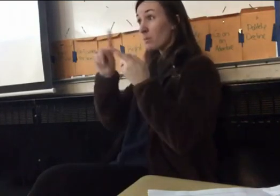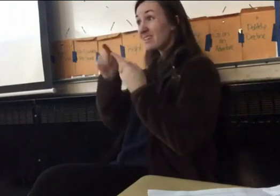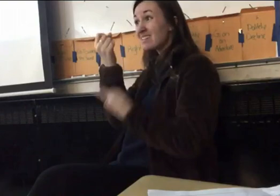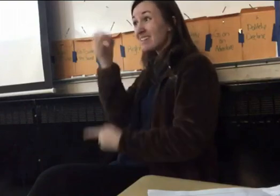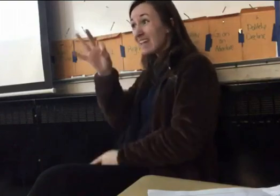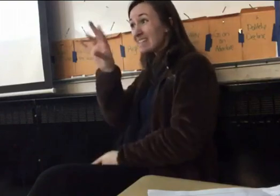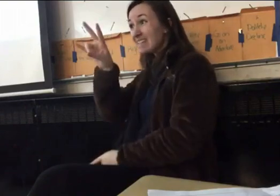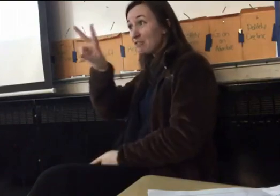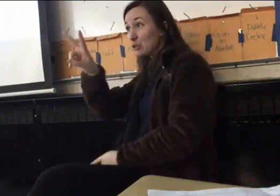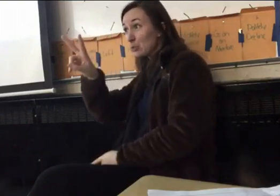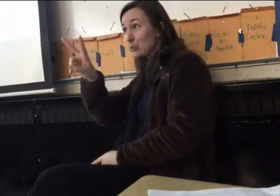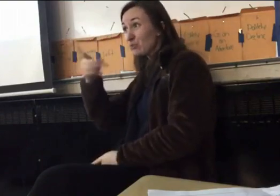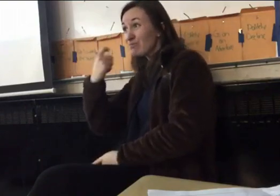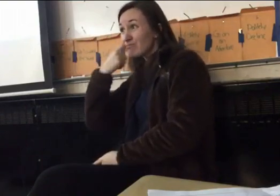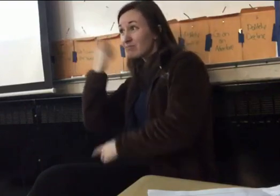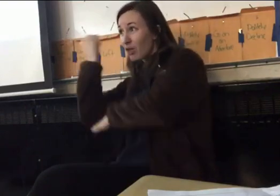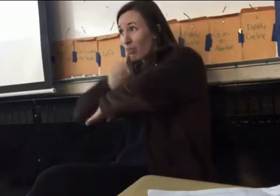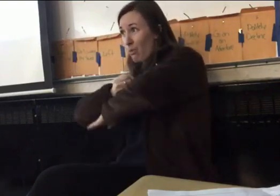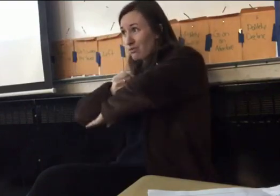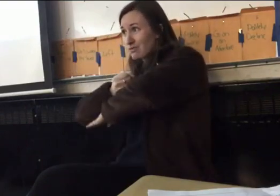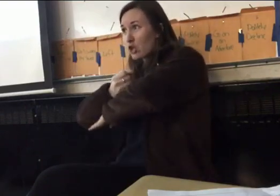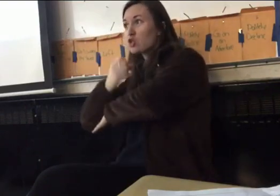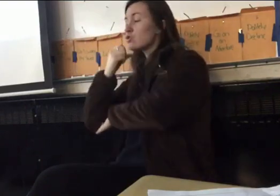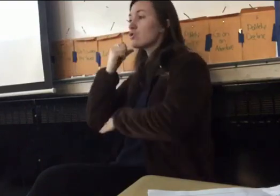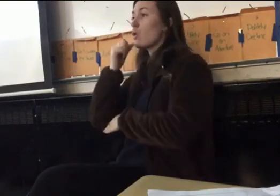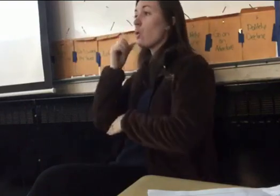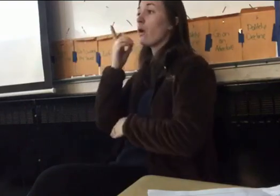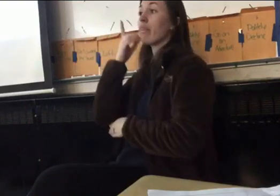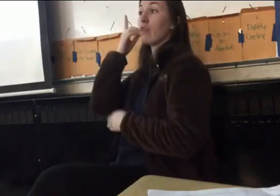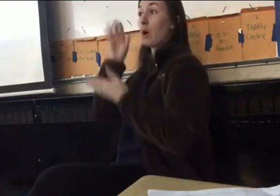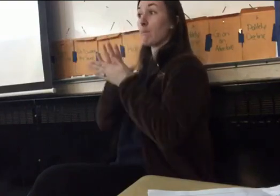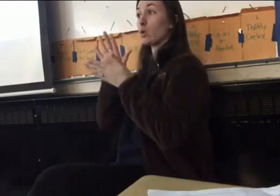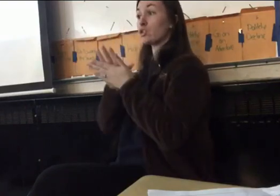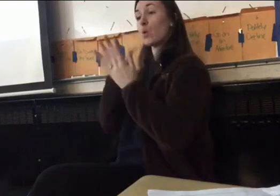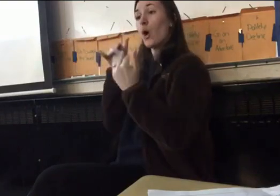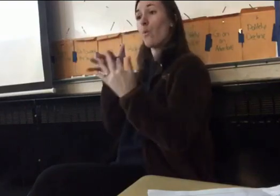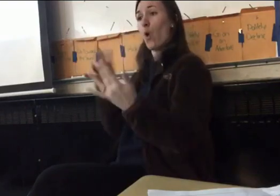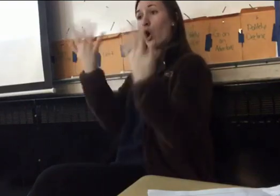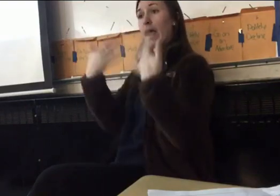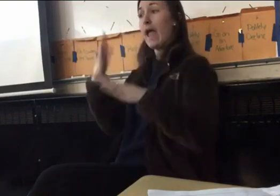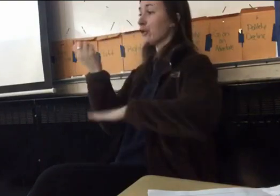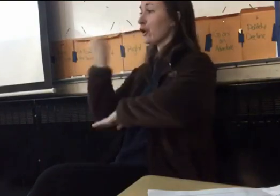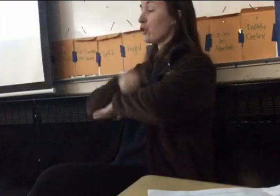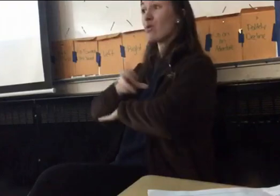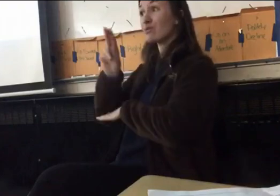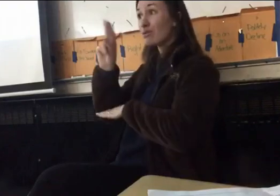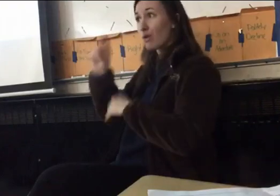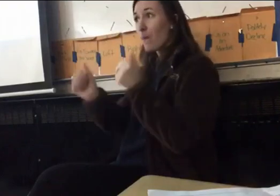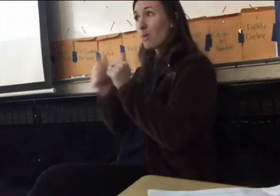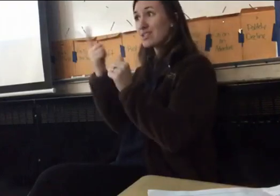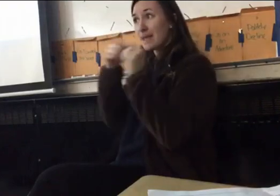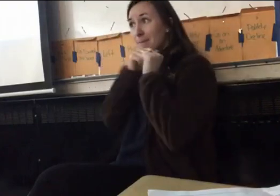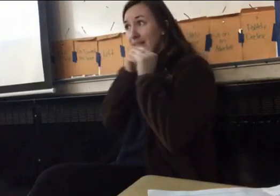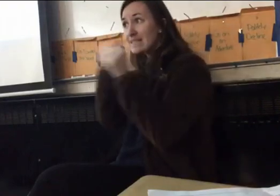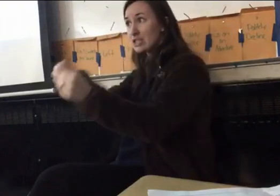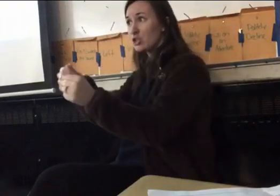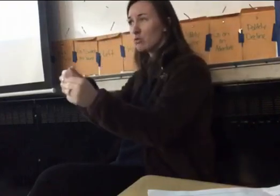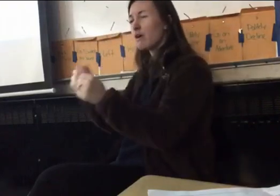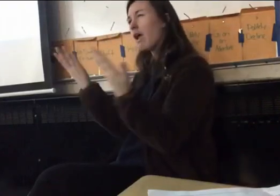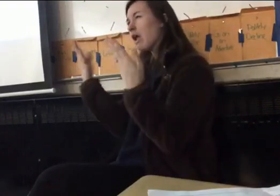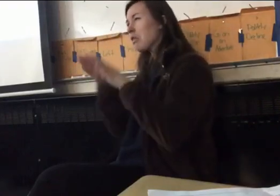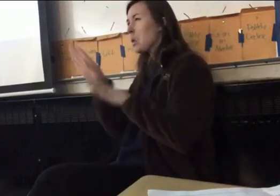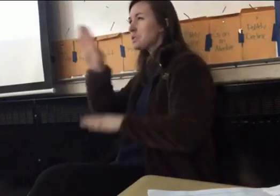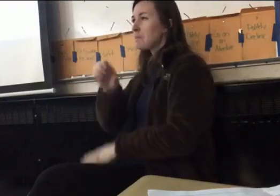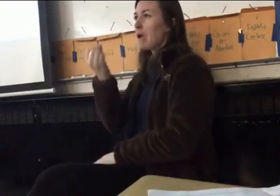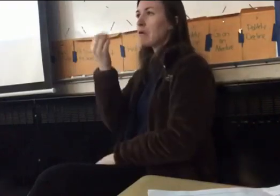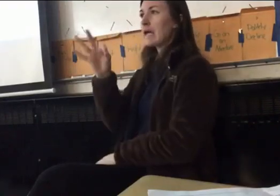1972. So these boarding schools did not just end in the Indian Wars. They actually extended, and most of them closed by about the year 1980,